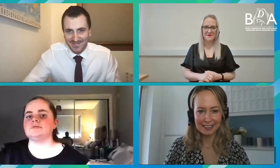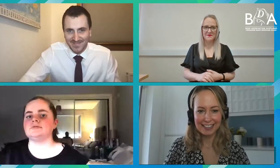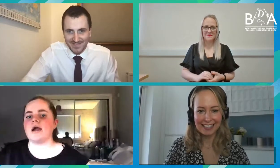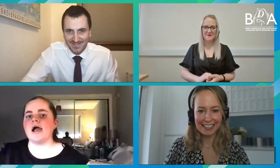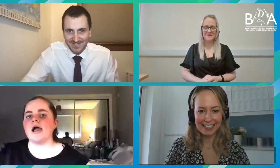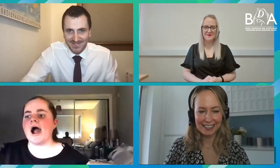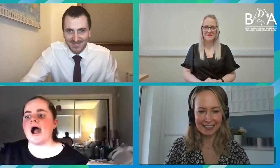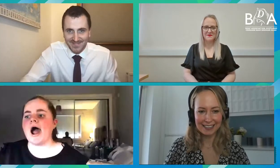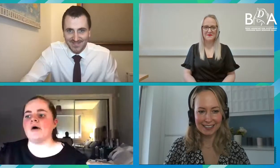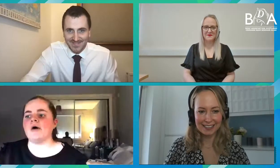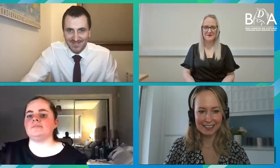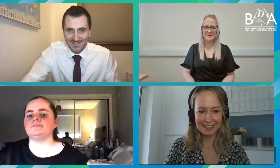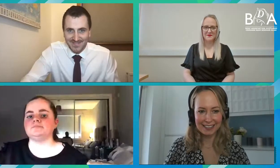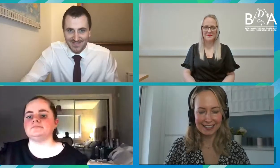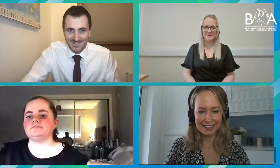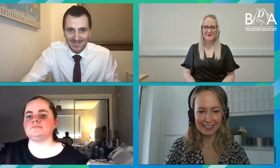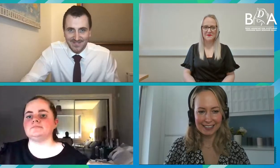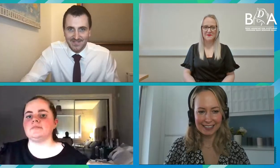Thank you.